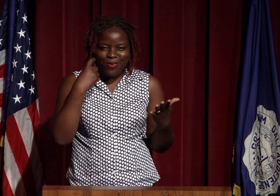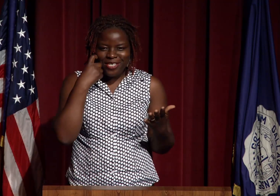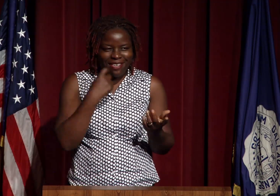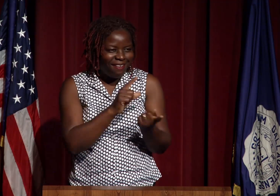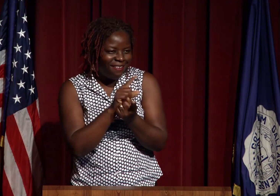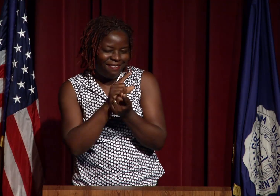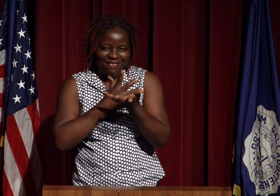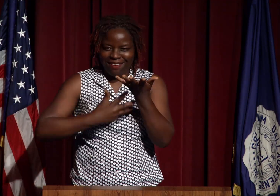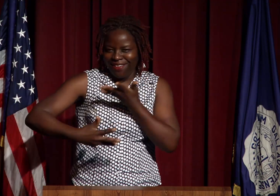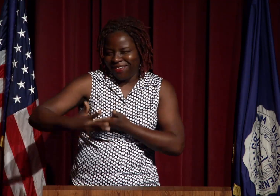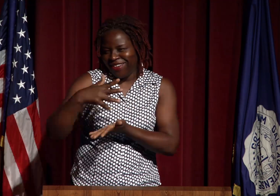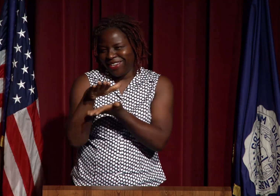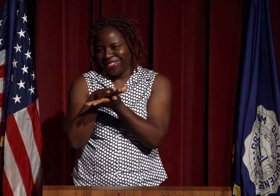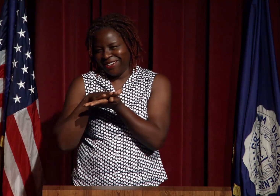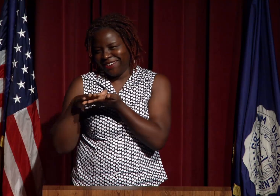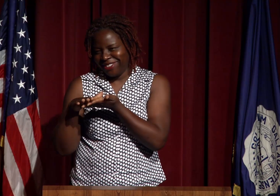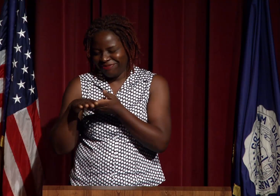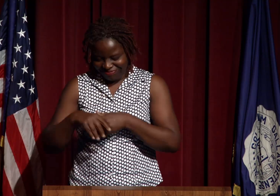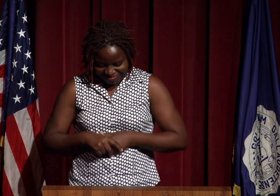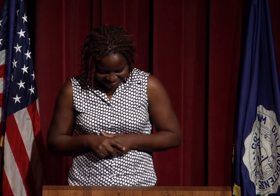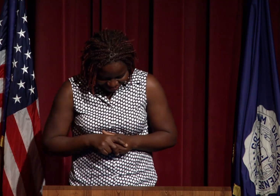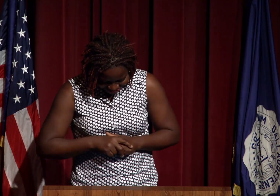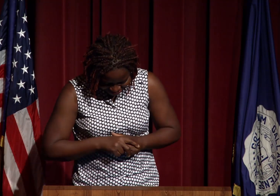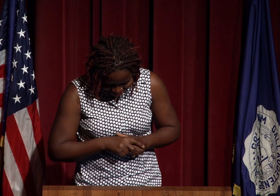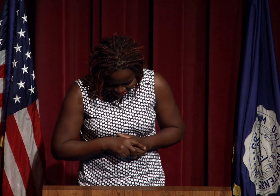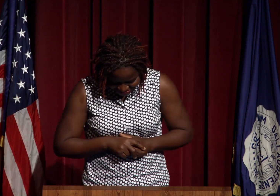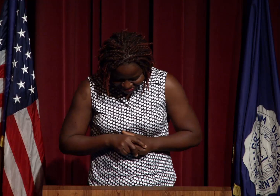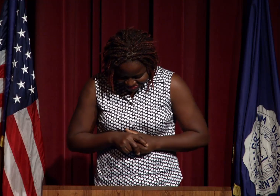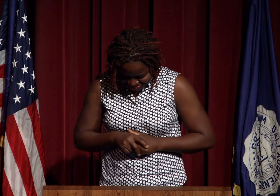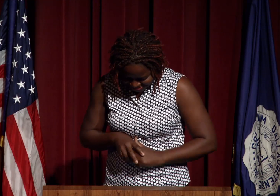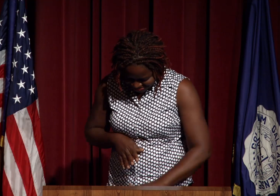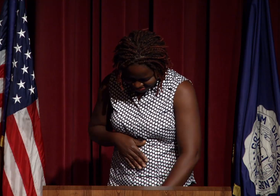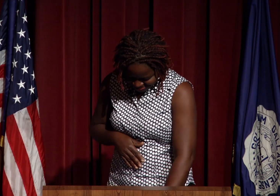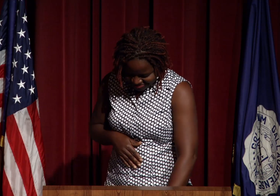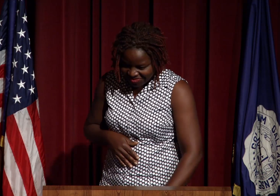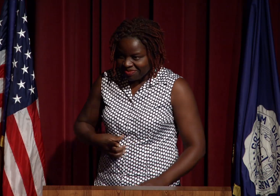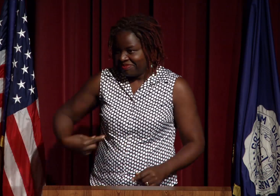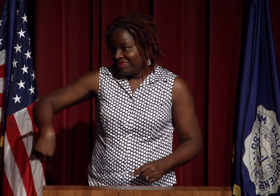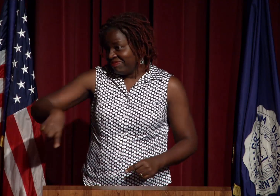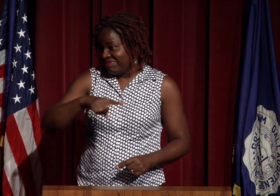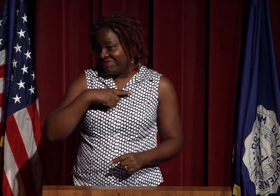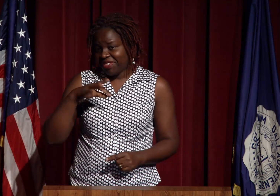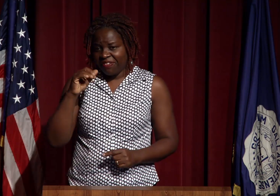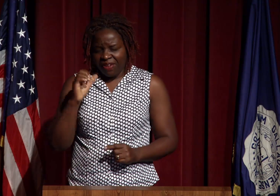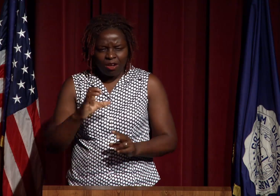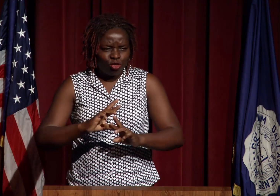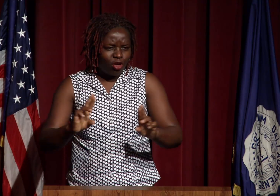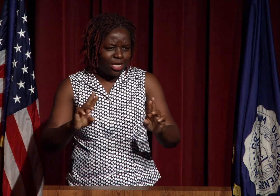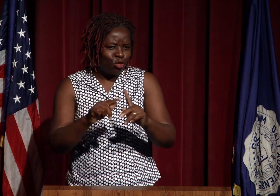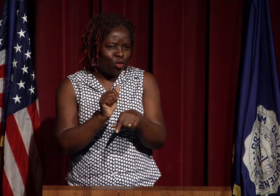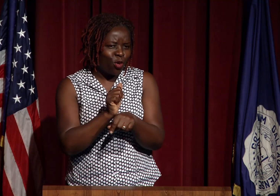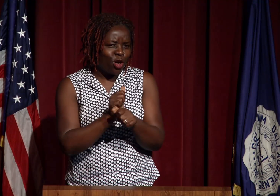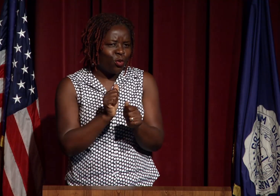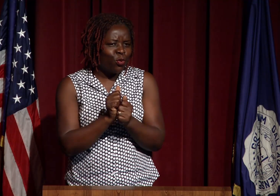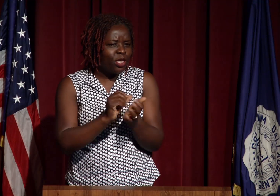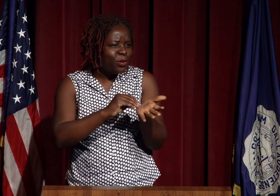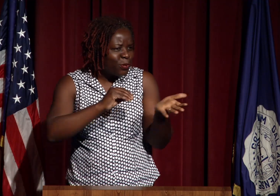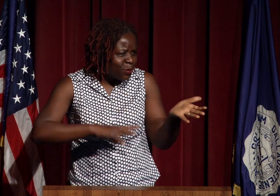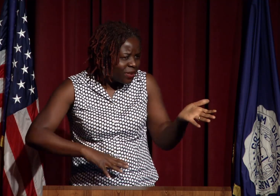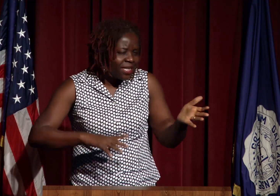admit, it's always wonderful for me to see the students back on campus and our interactions that we have with them. The faculty are ready to work